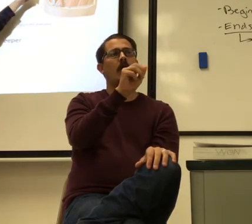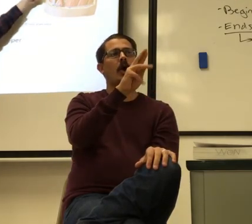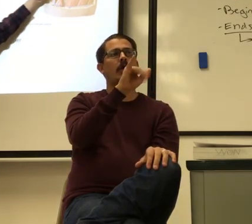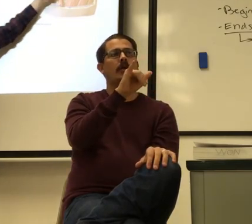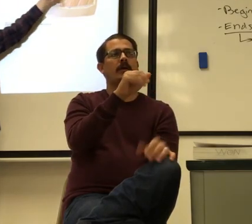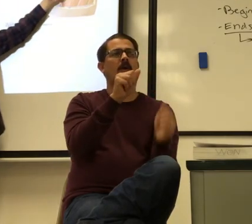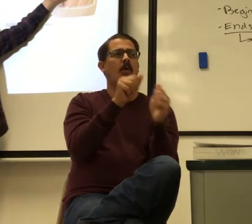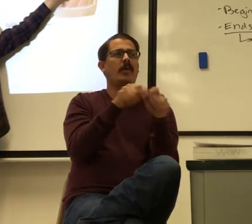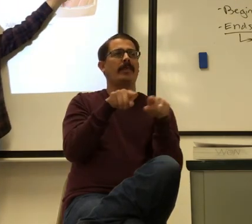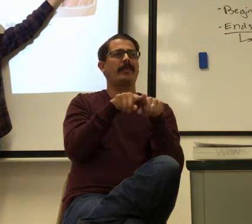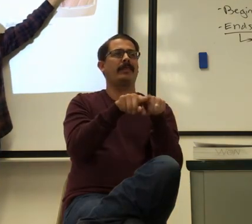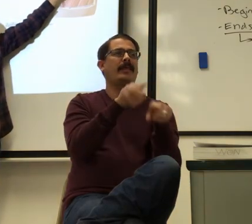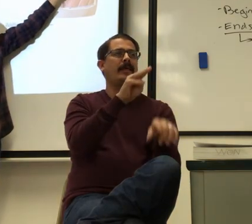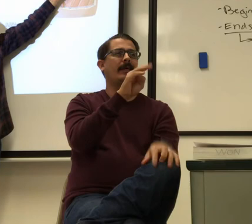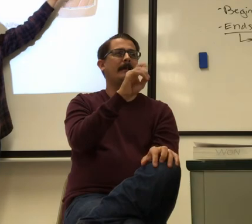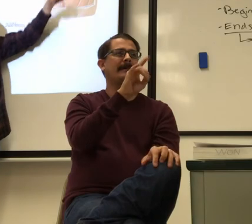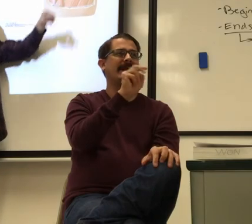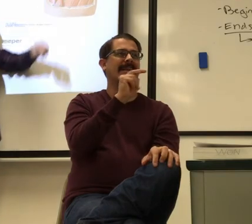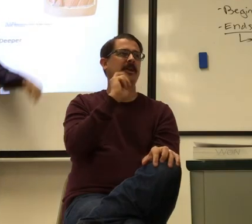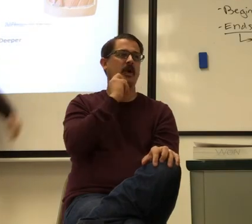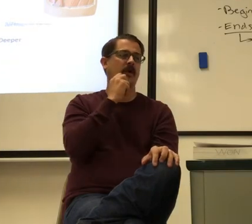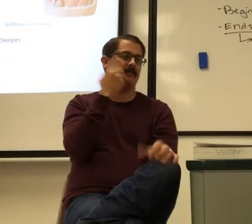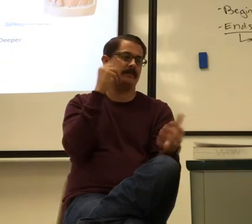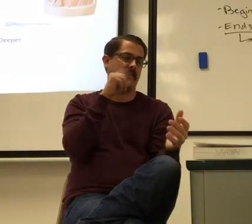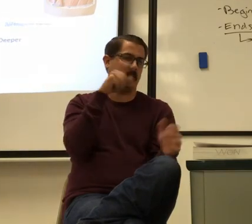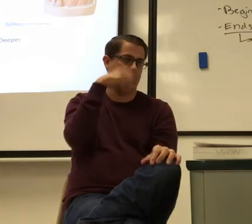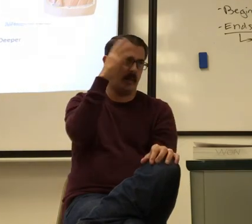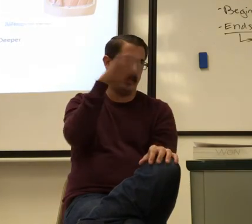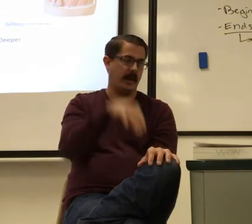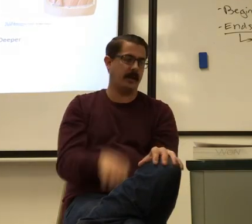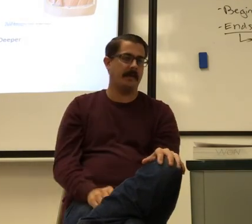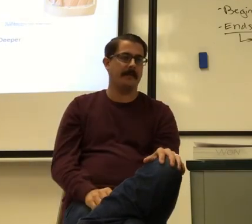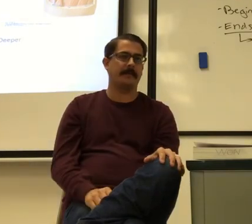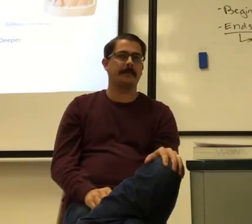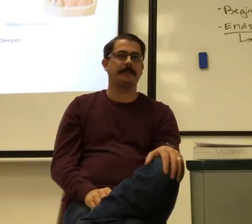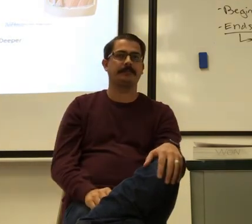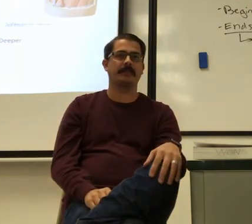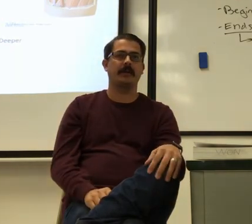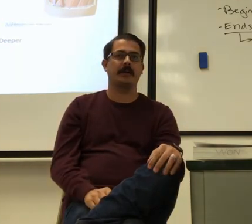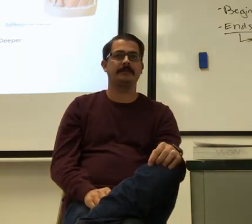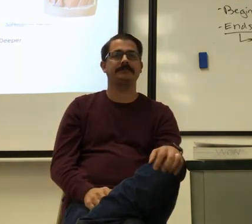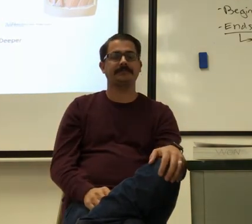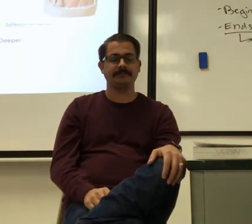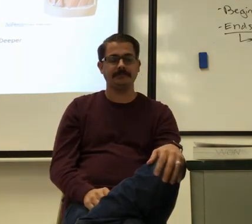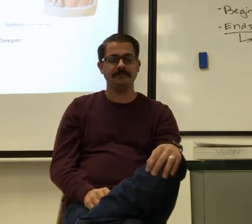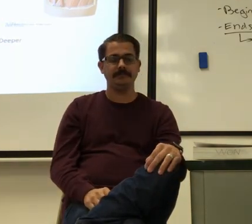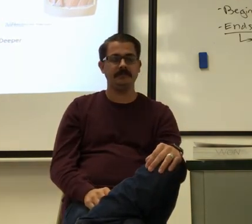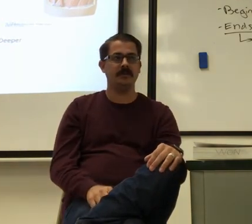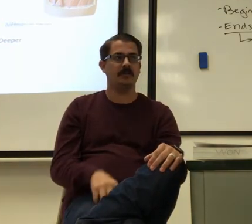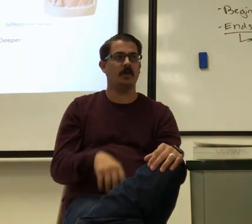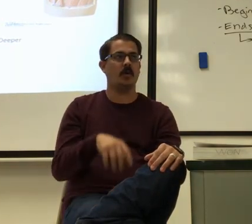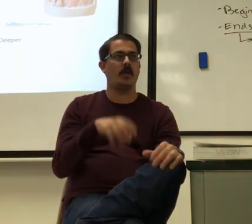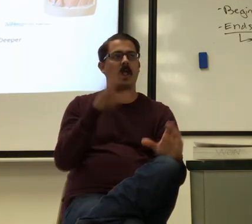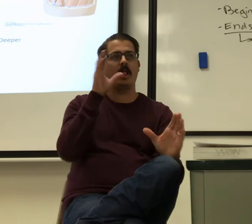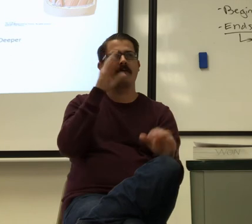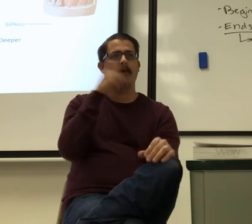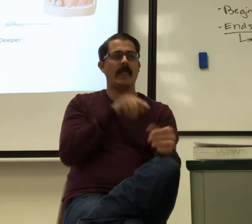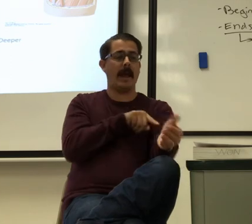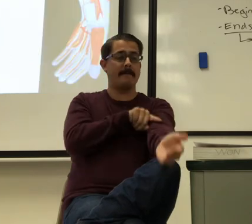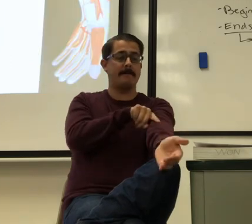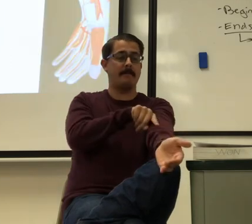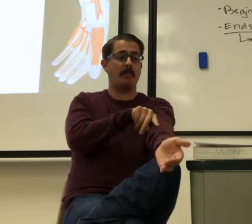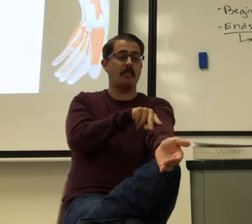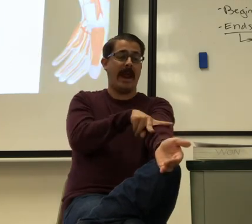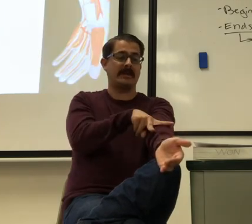median nerve, but you need to know that. And there you can see the branch here. So look for that branch point within the